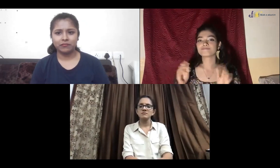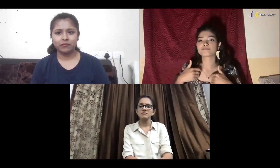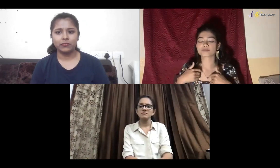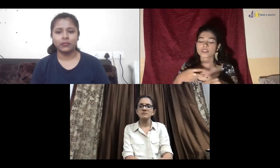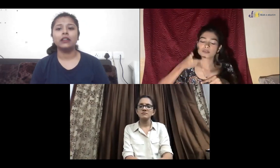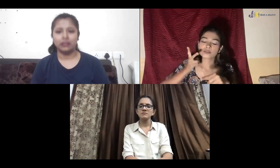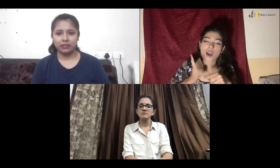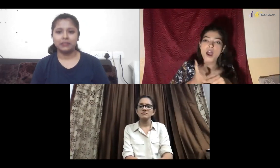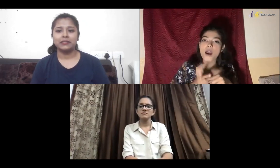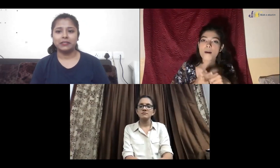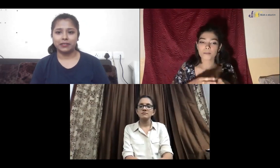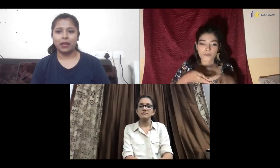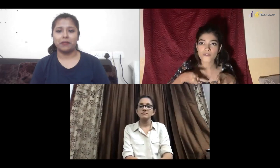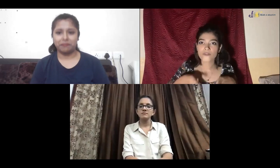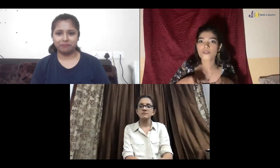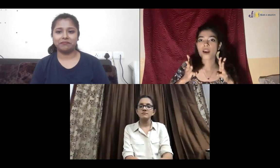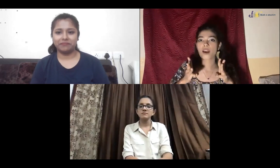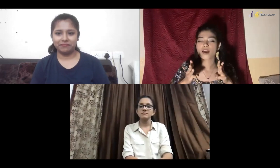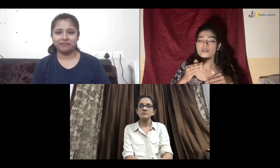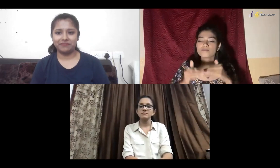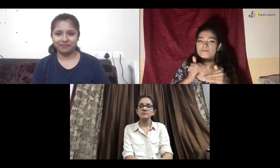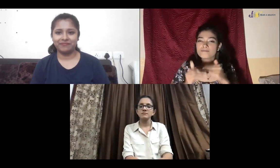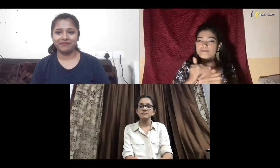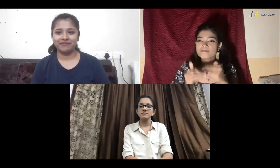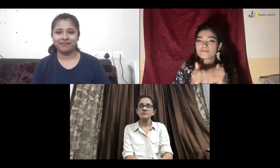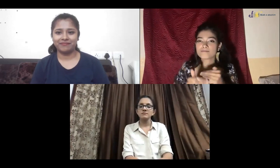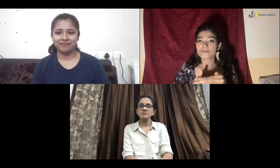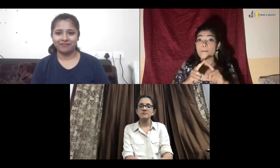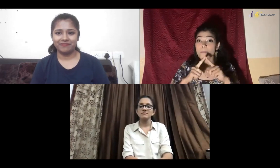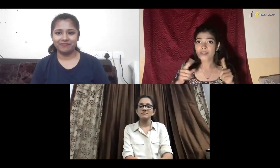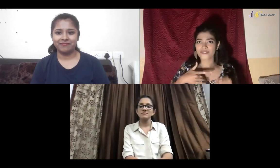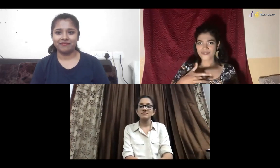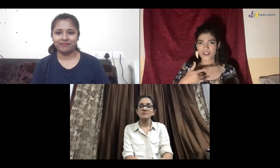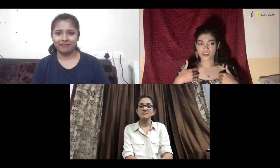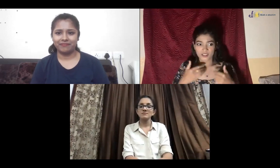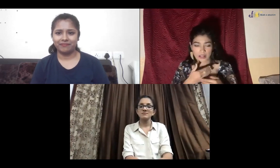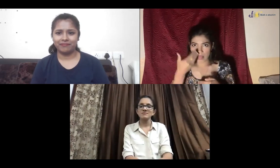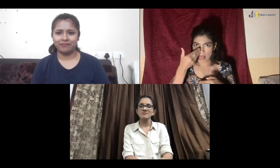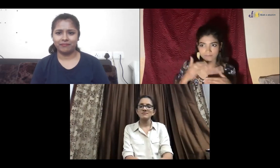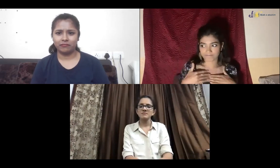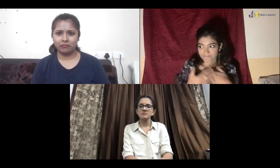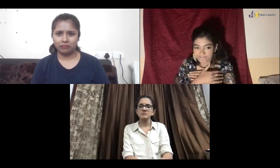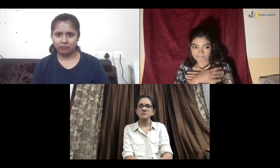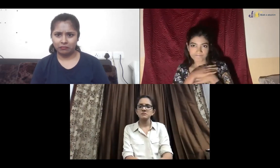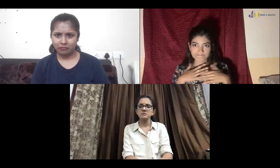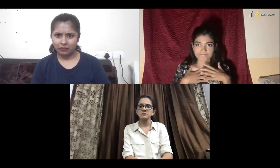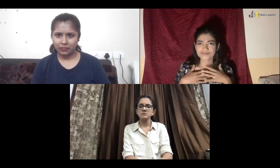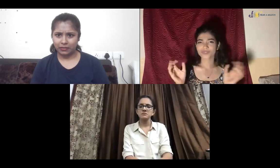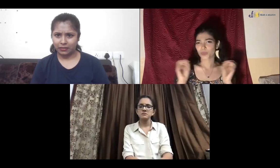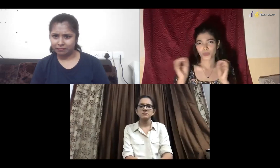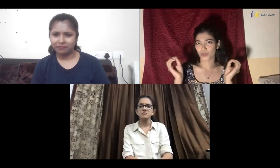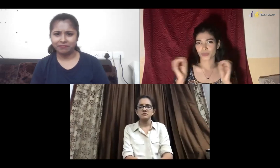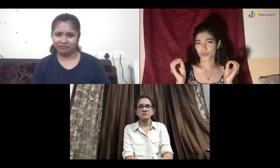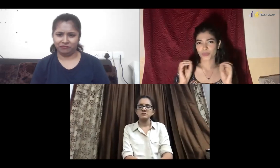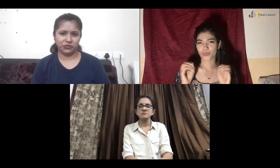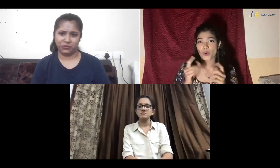nothing that, yeah, I mean have the independent life completely. There was some challenges too, but I don't